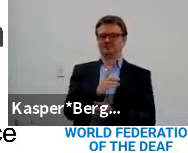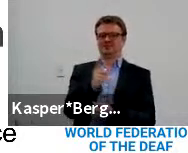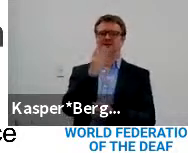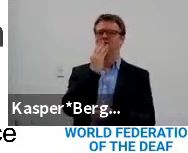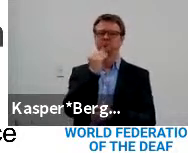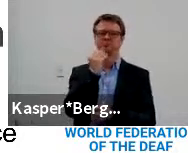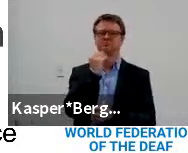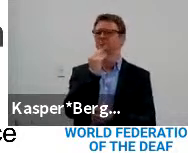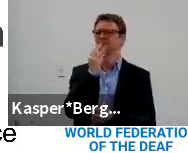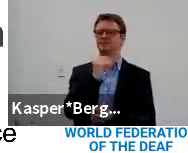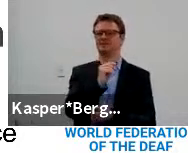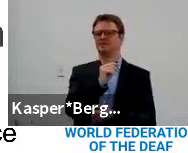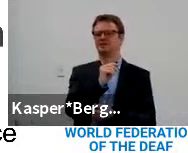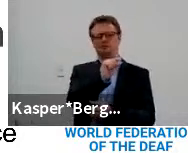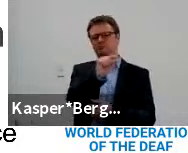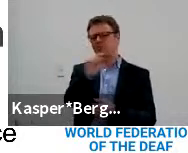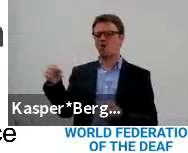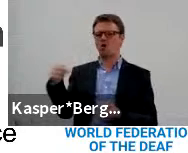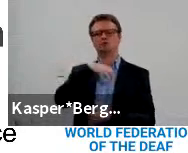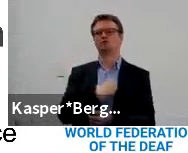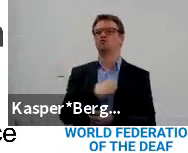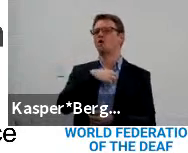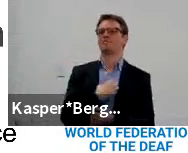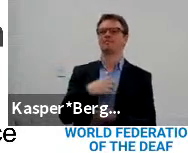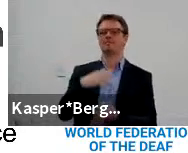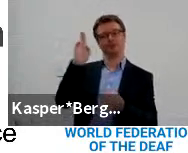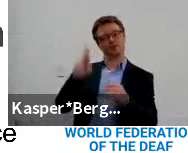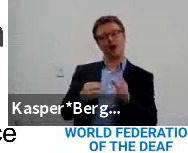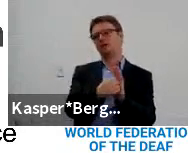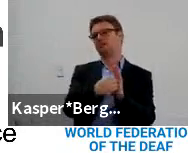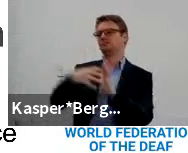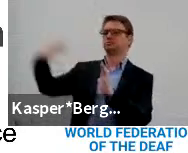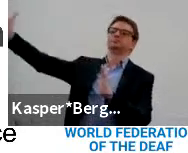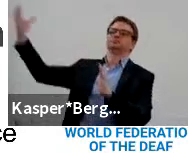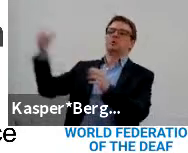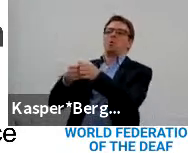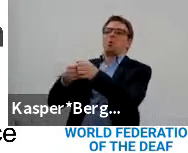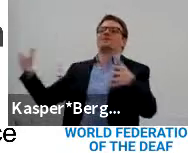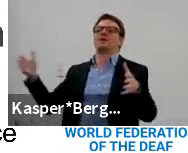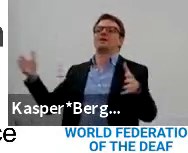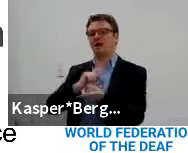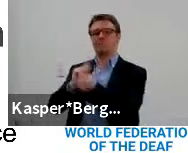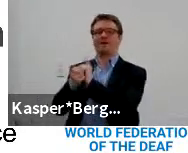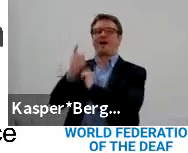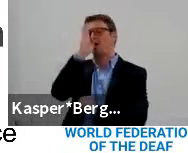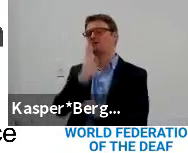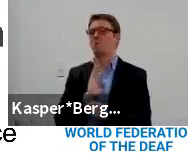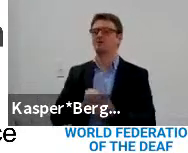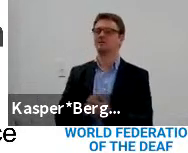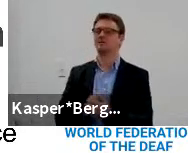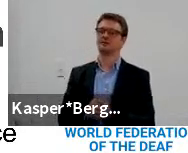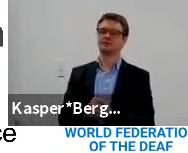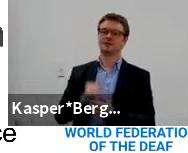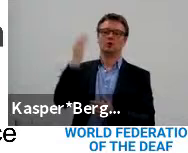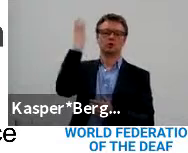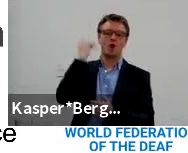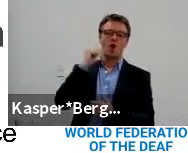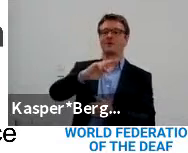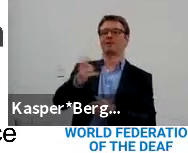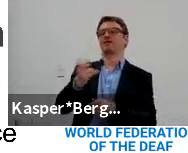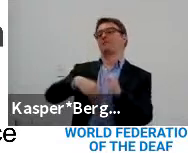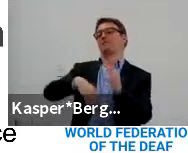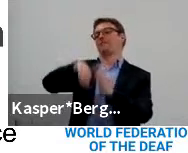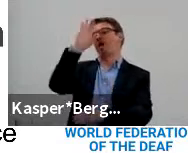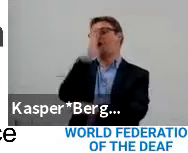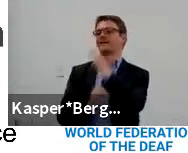deaf-born baby. So it's actually some banalities that could be easily avoided with